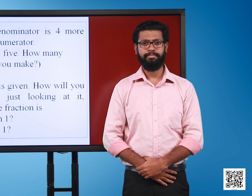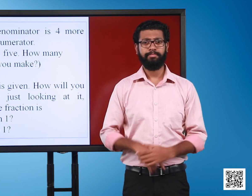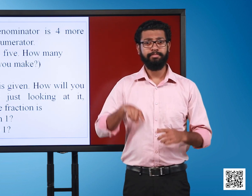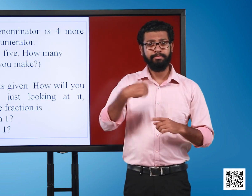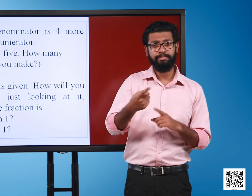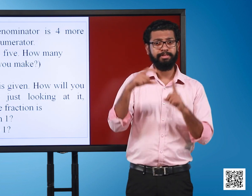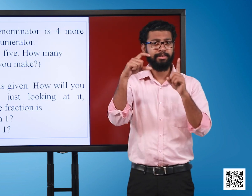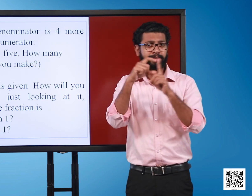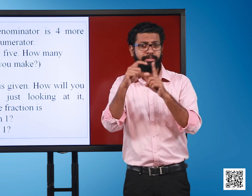D,